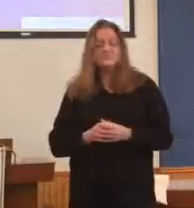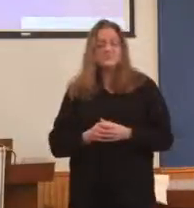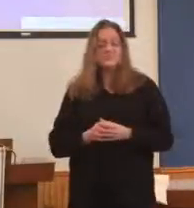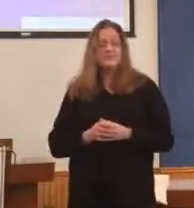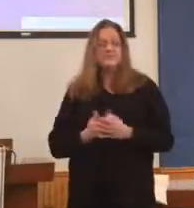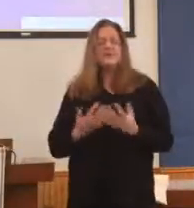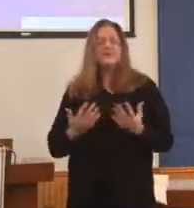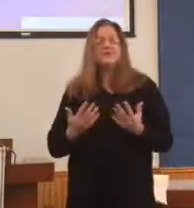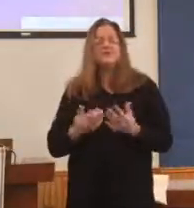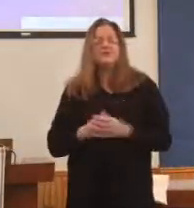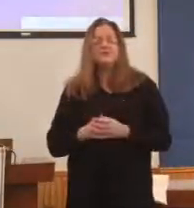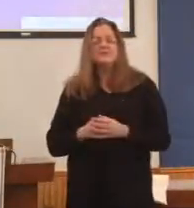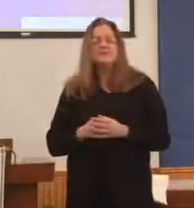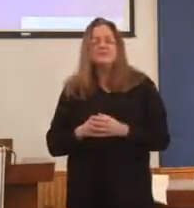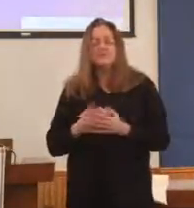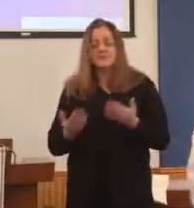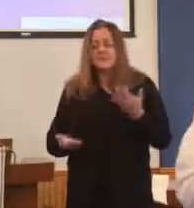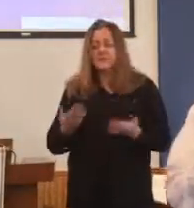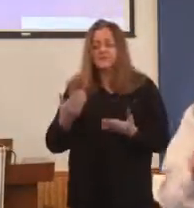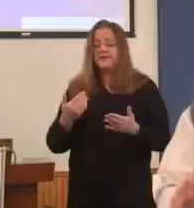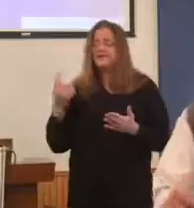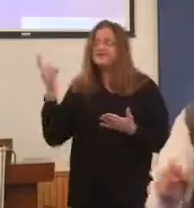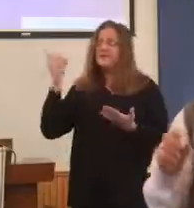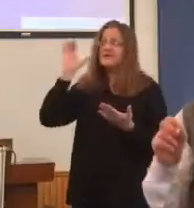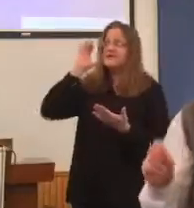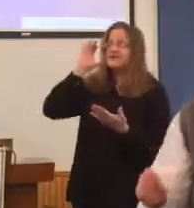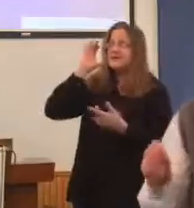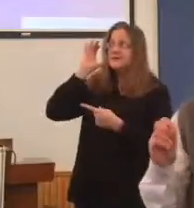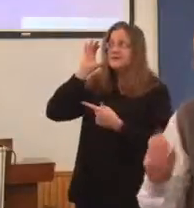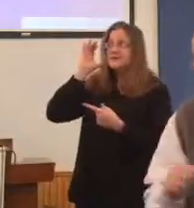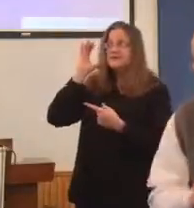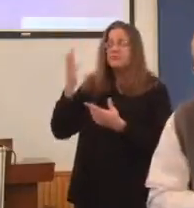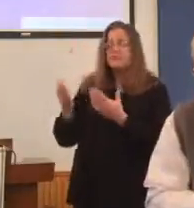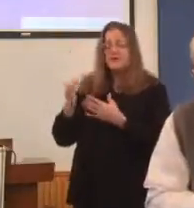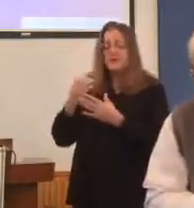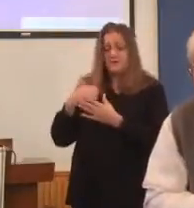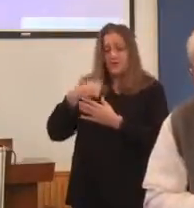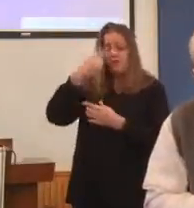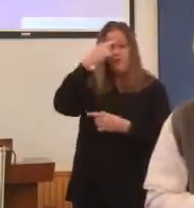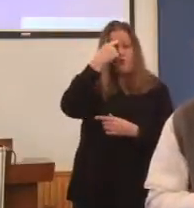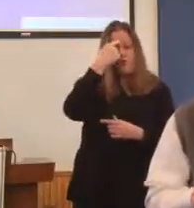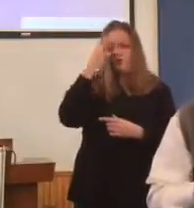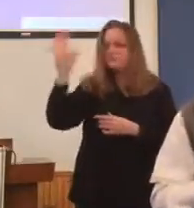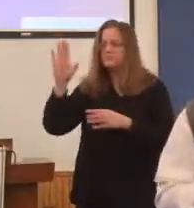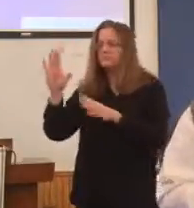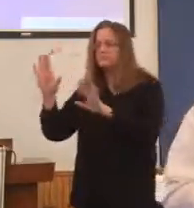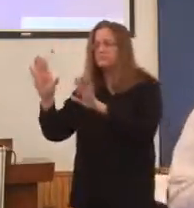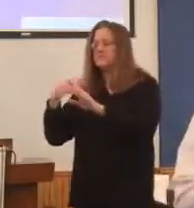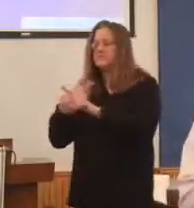And then we find that we're called to do something quite different.